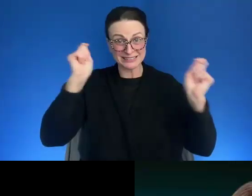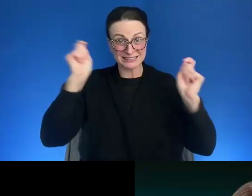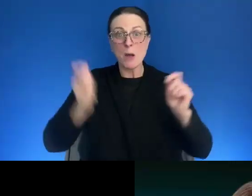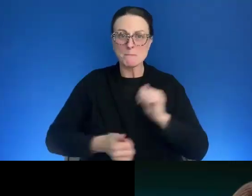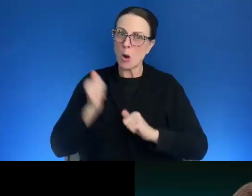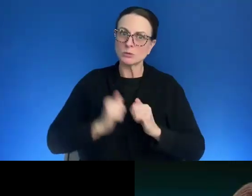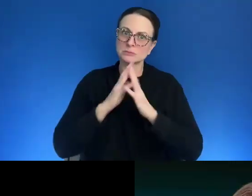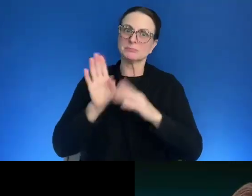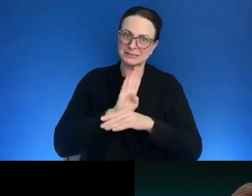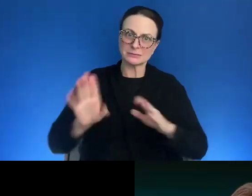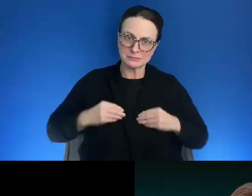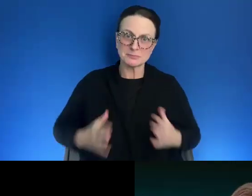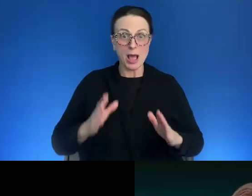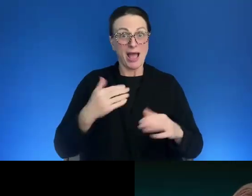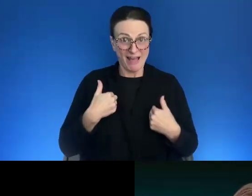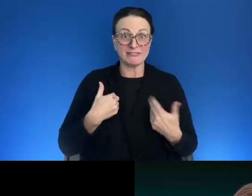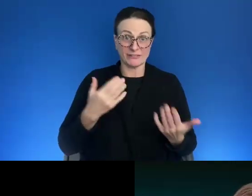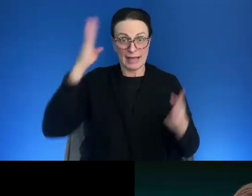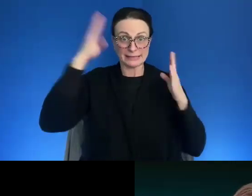entrepreneurs wear. So